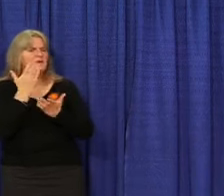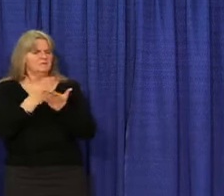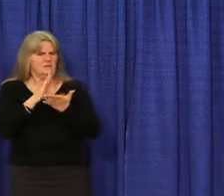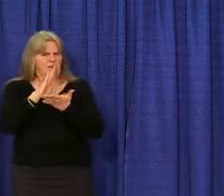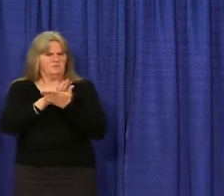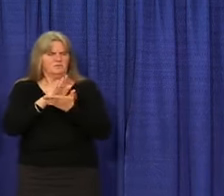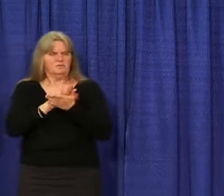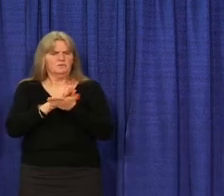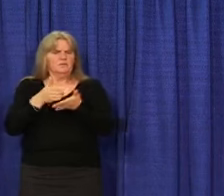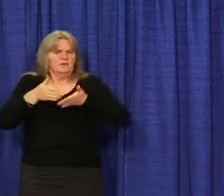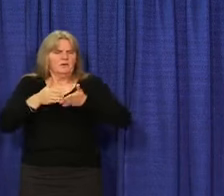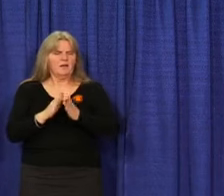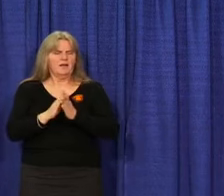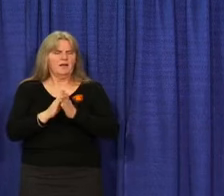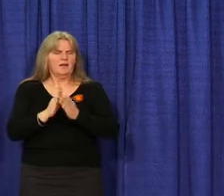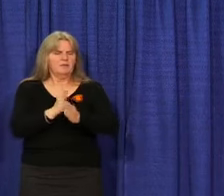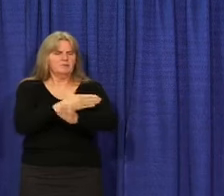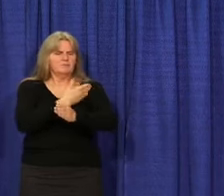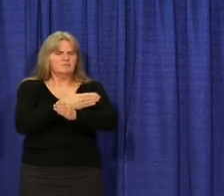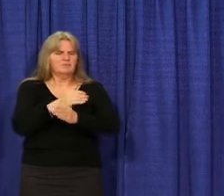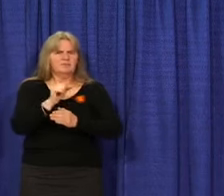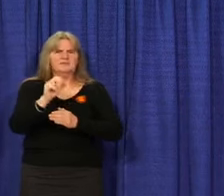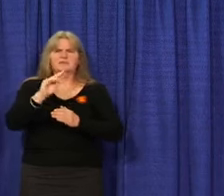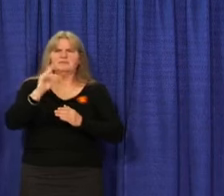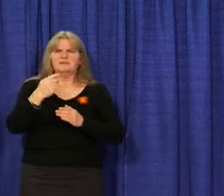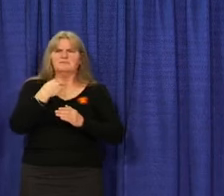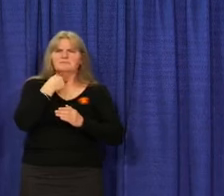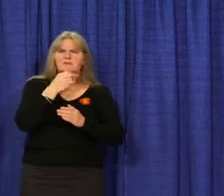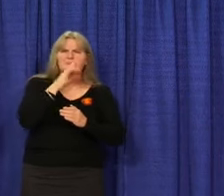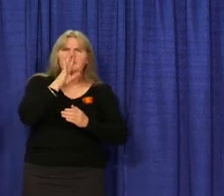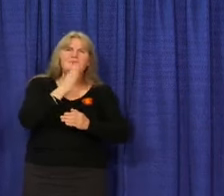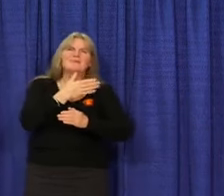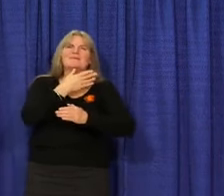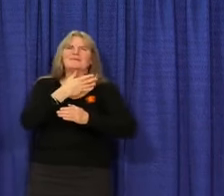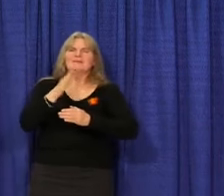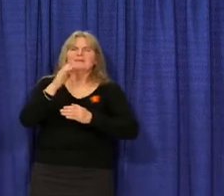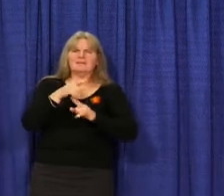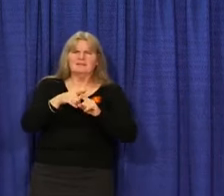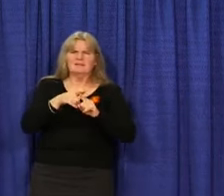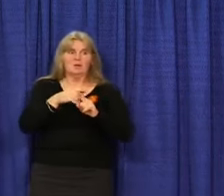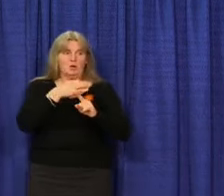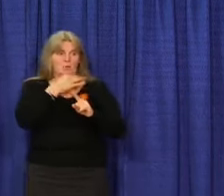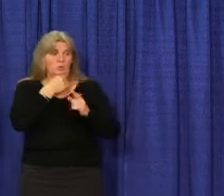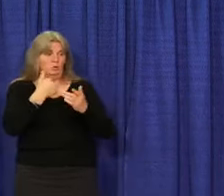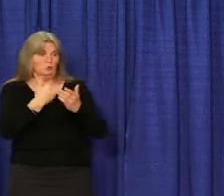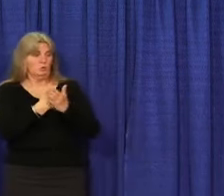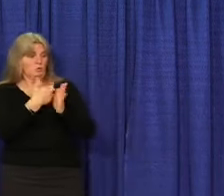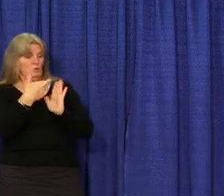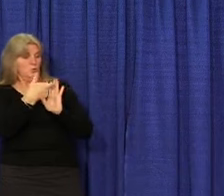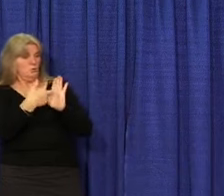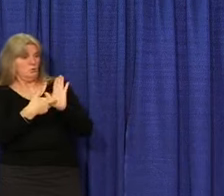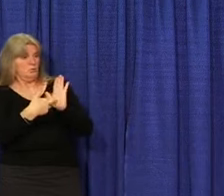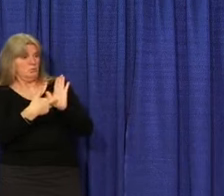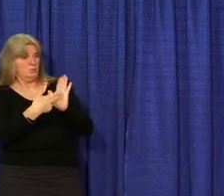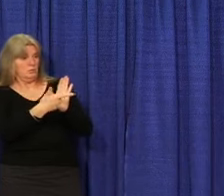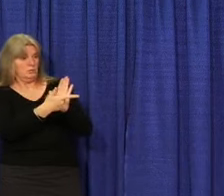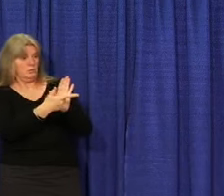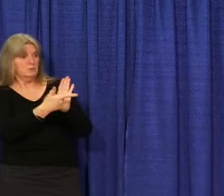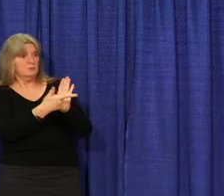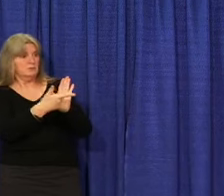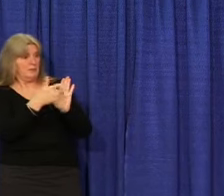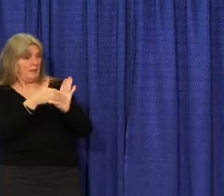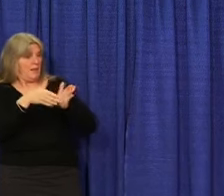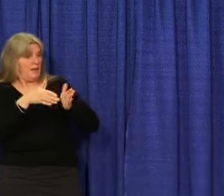from singing out loud in classrooms, and I'm wondering if the new guidelines you're going to issue are going